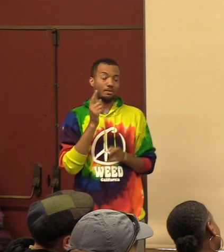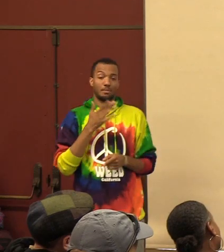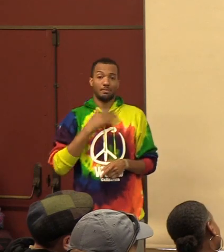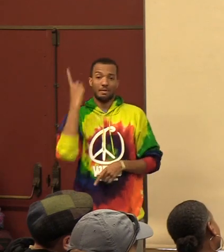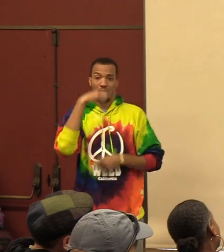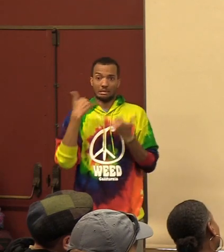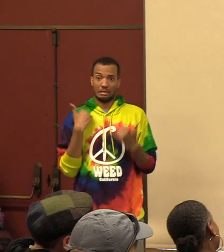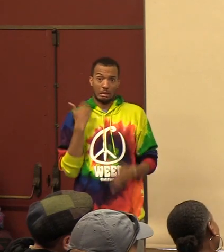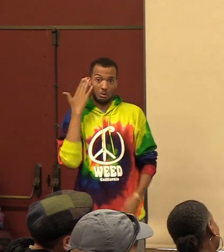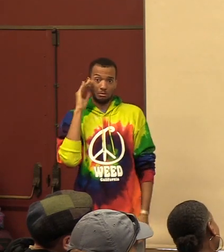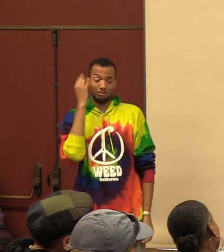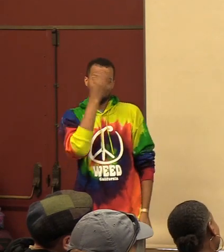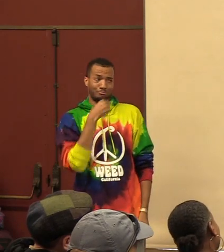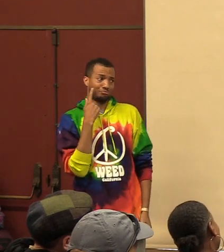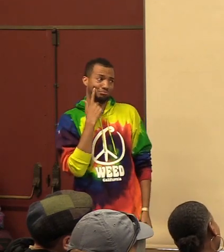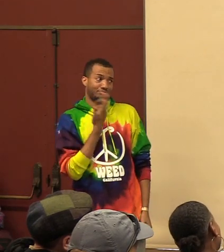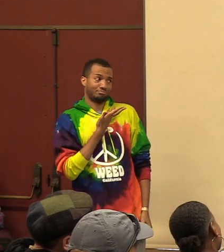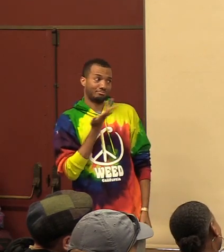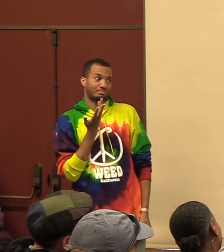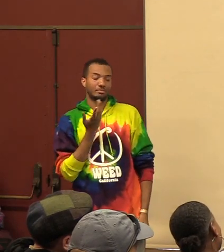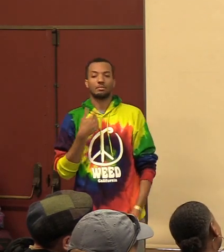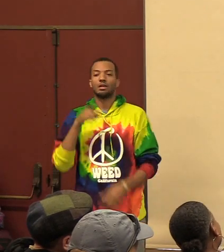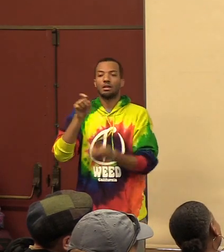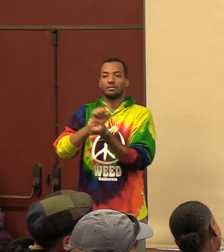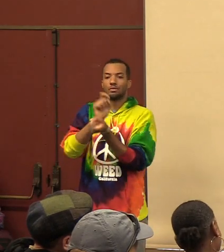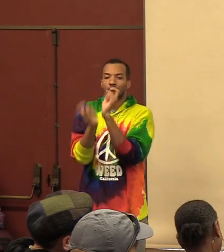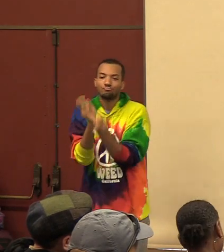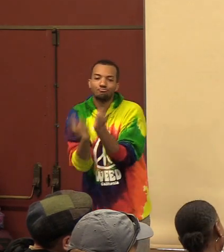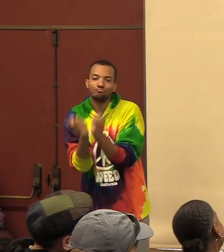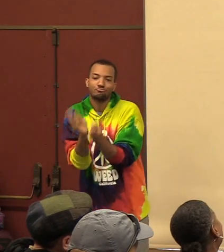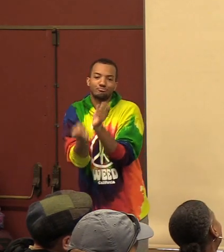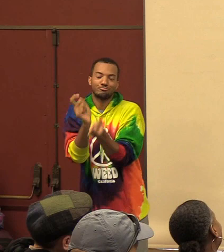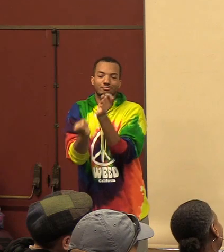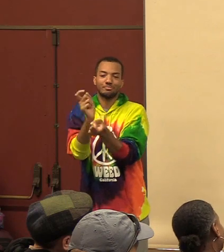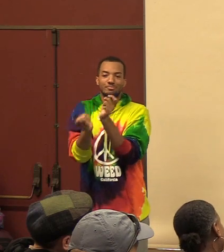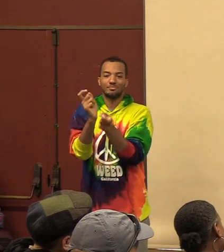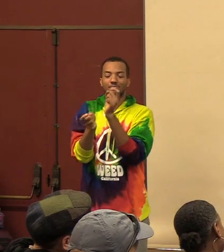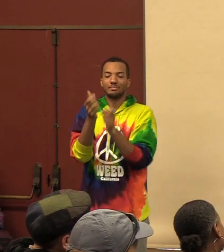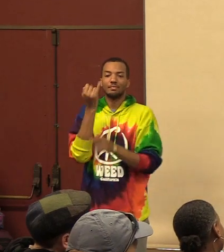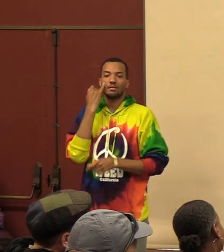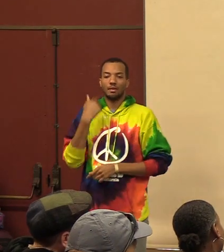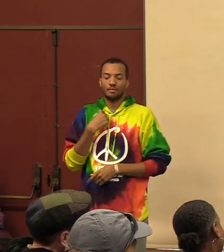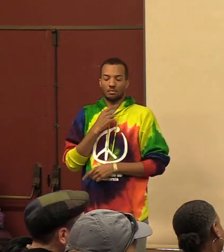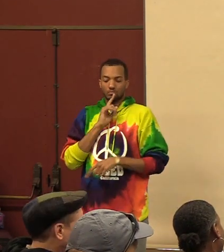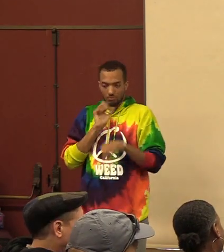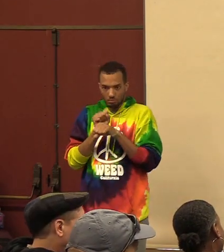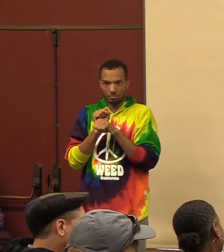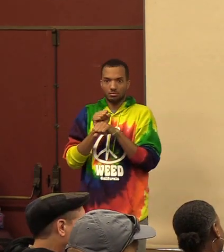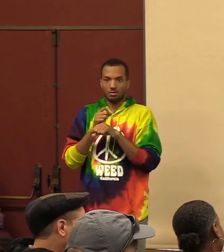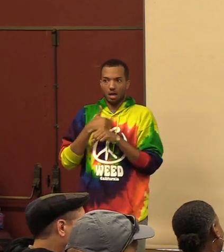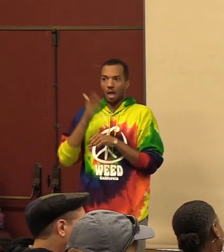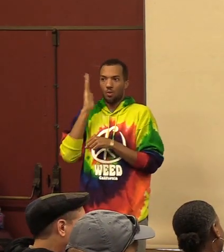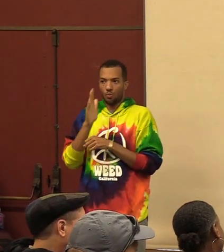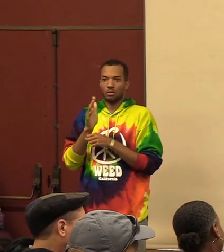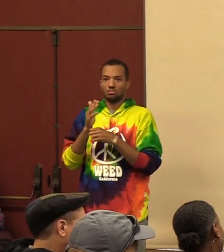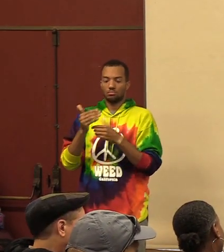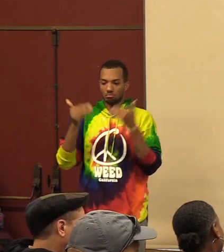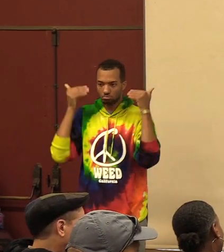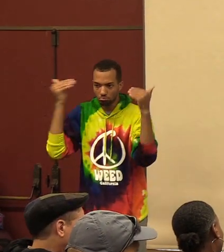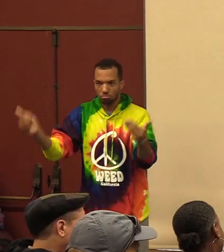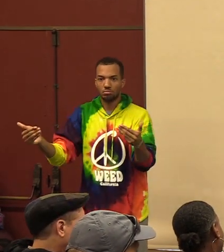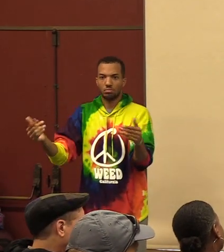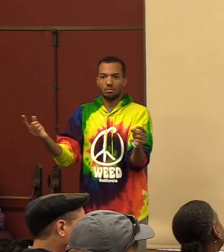face today. So I got to change up. If I really am saying I'm going to do the whole